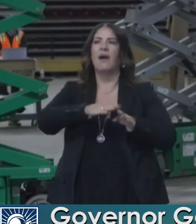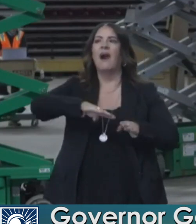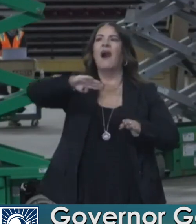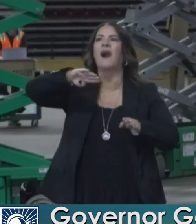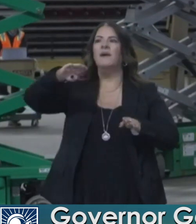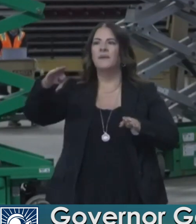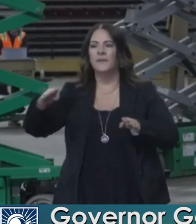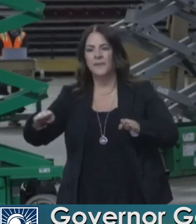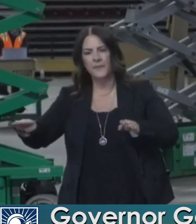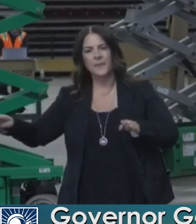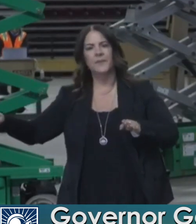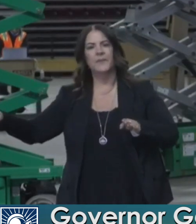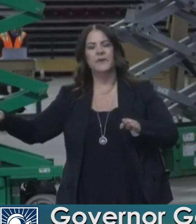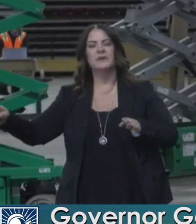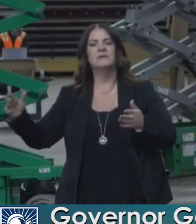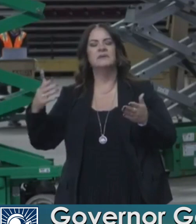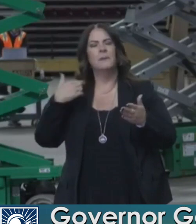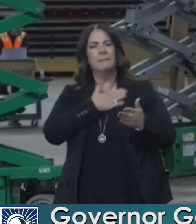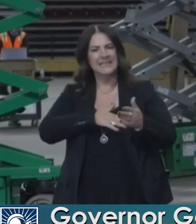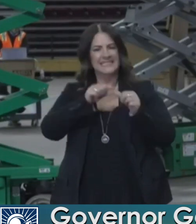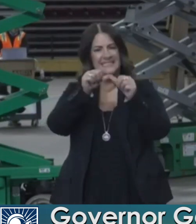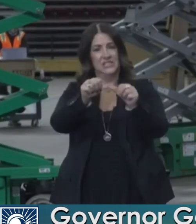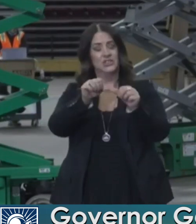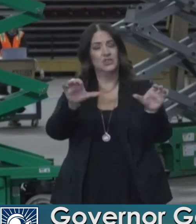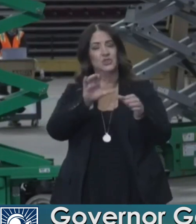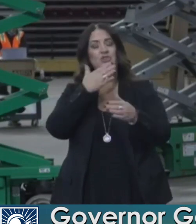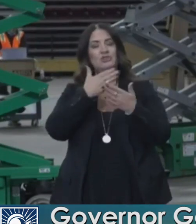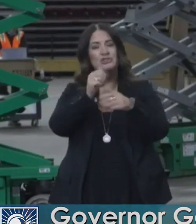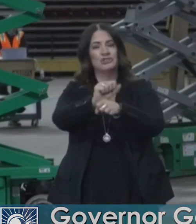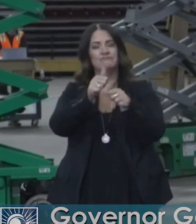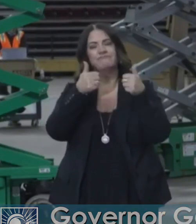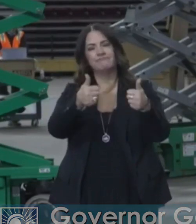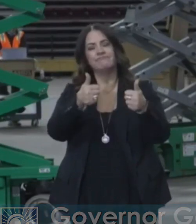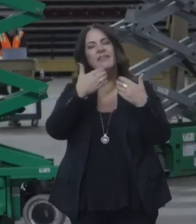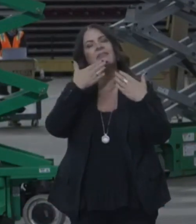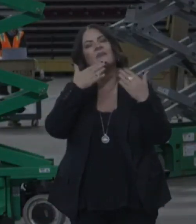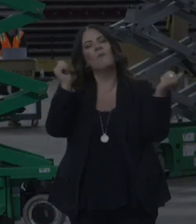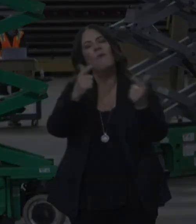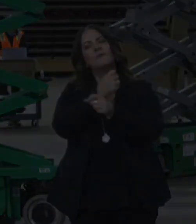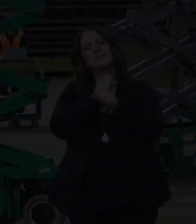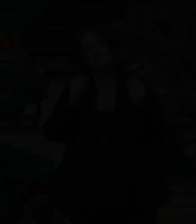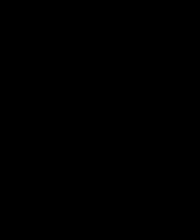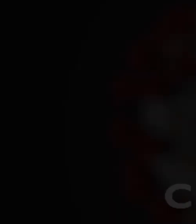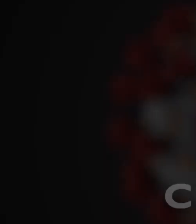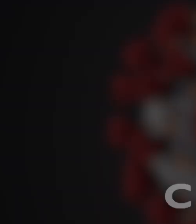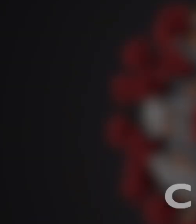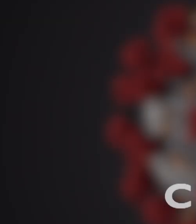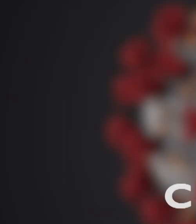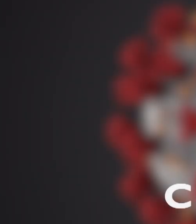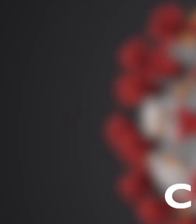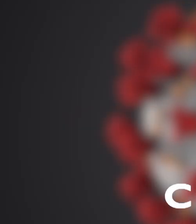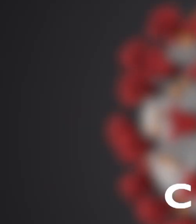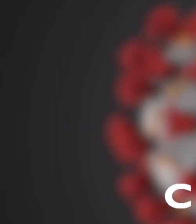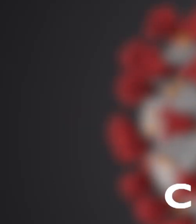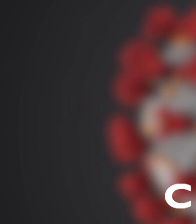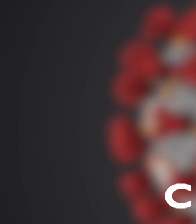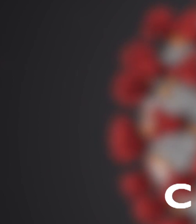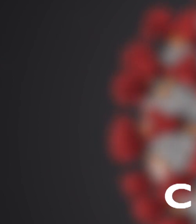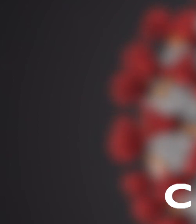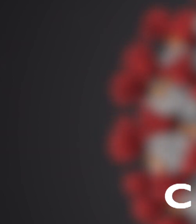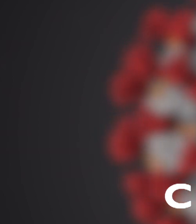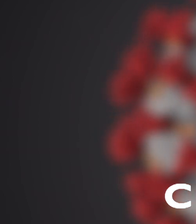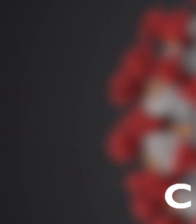Let's continue at the pace that currently is underway. Thank you, everybody, and stay safe. For the